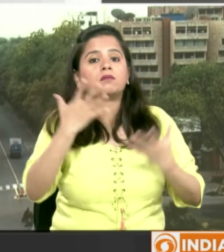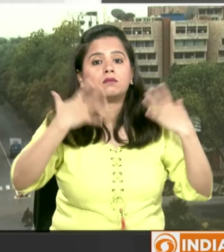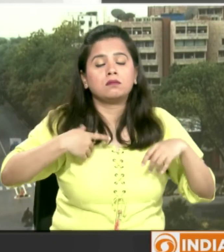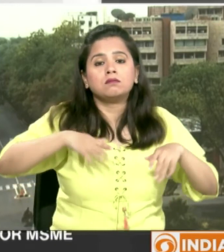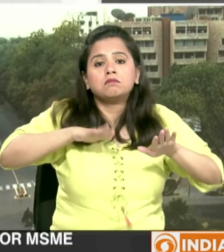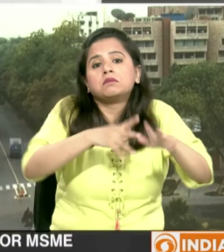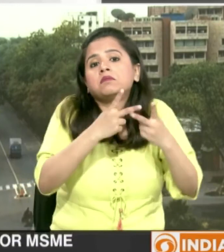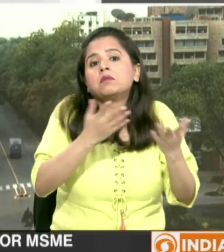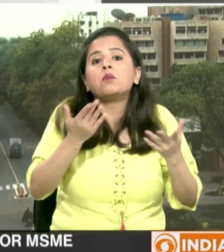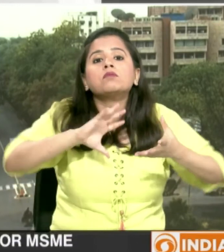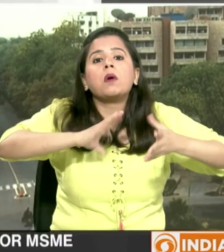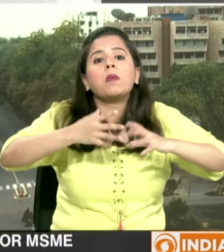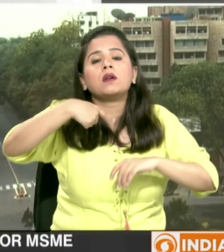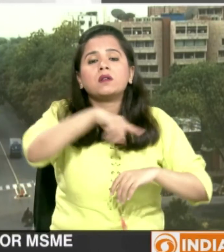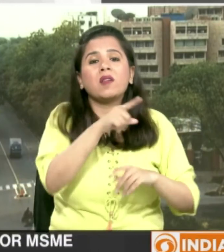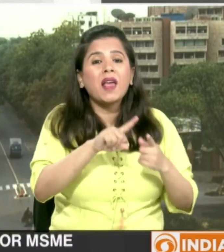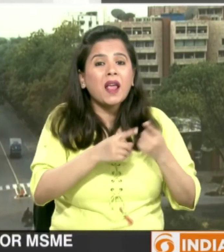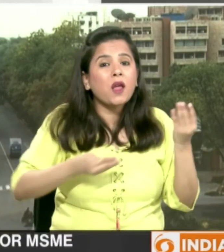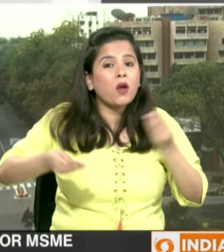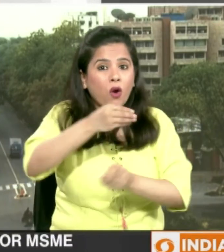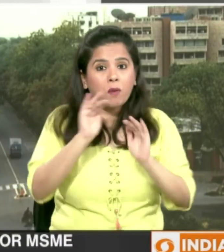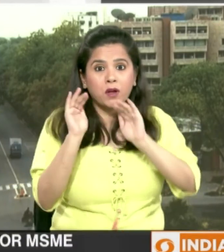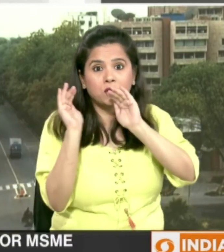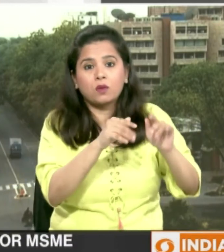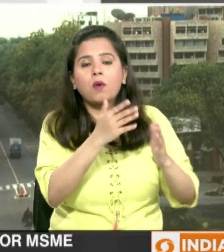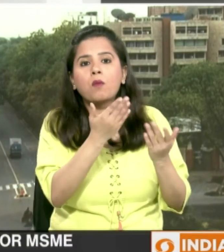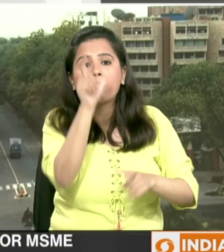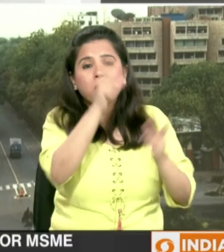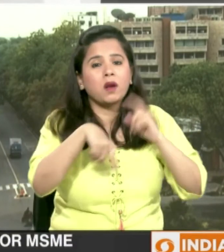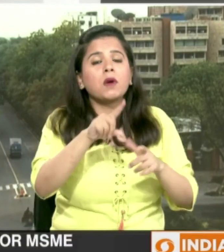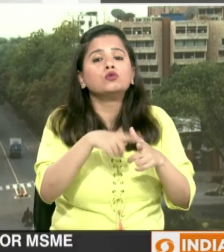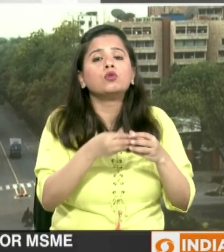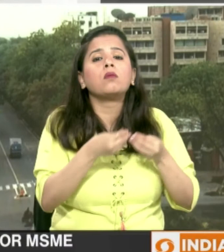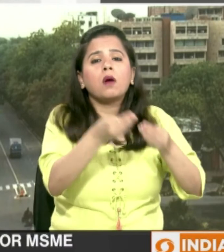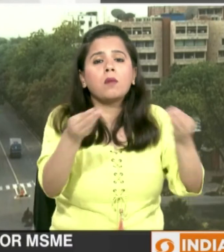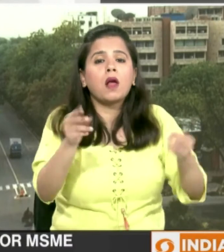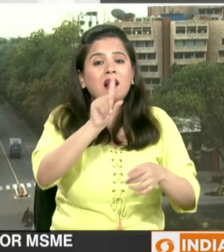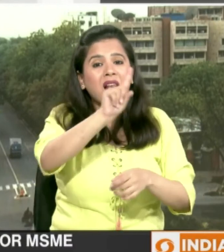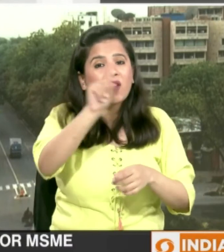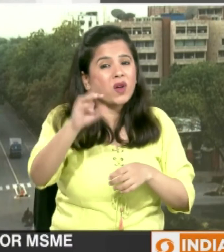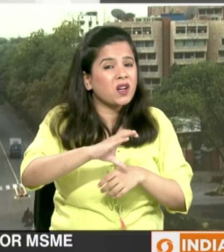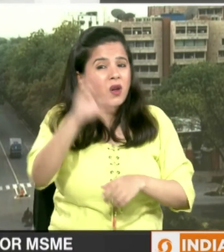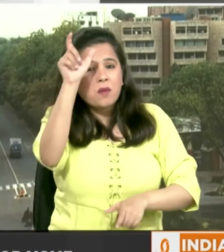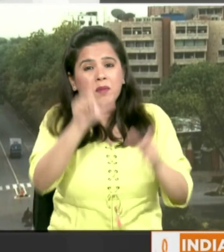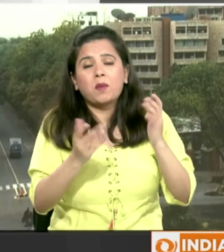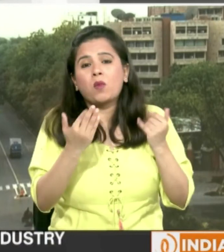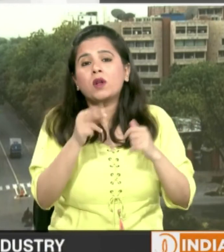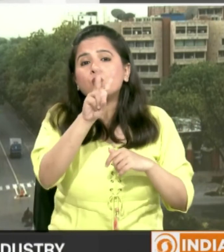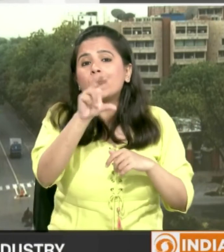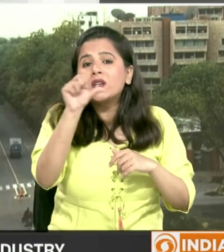He said the economic support to this sector that gives employment to over 11 crore people and contributes nearly 29% to the